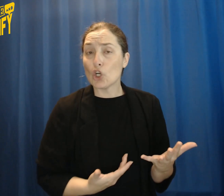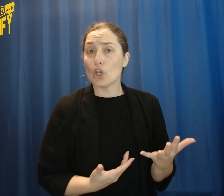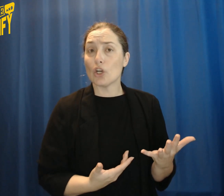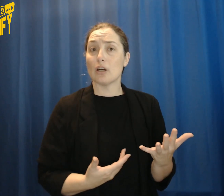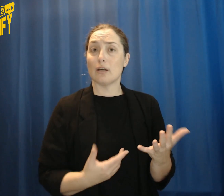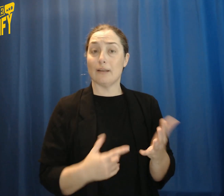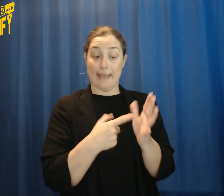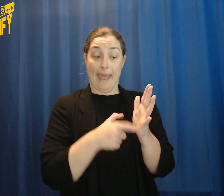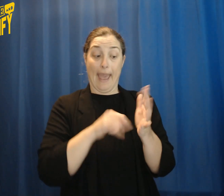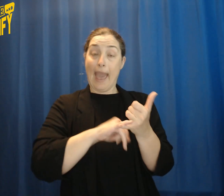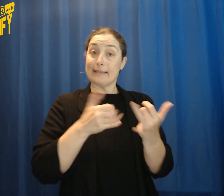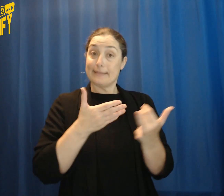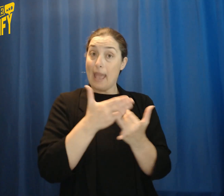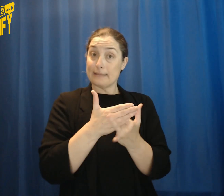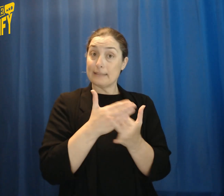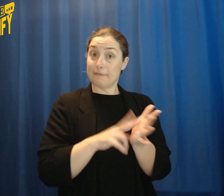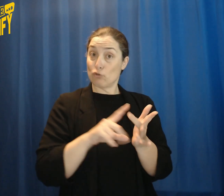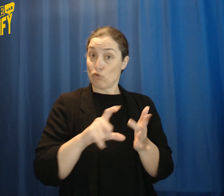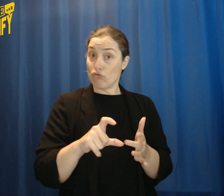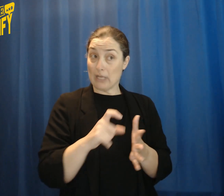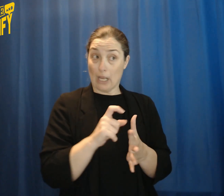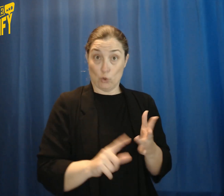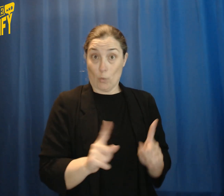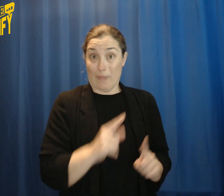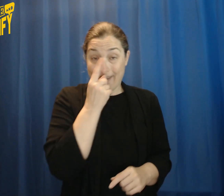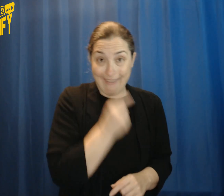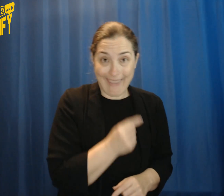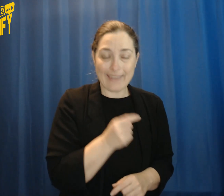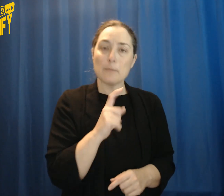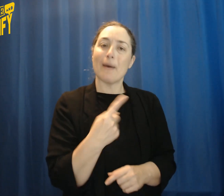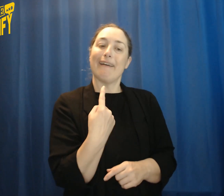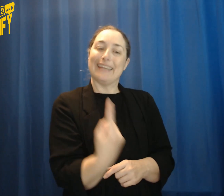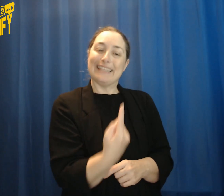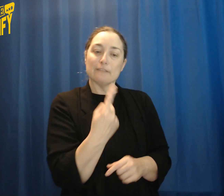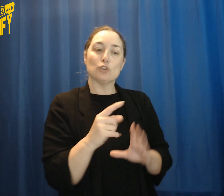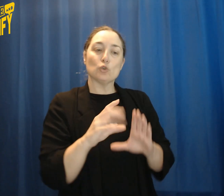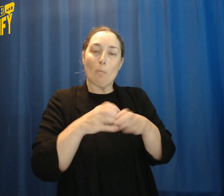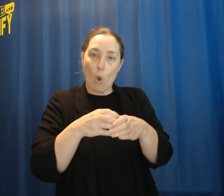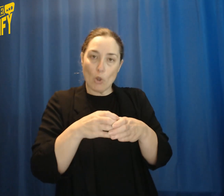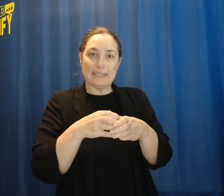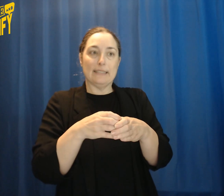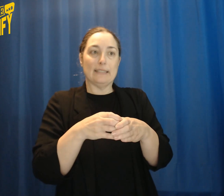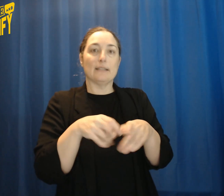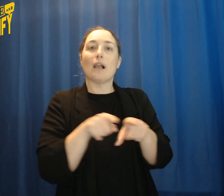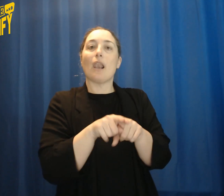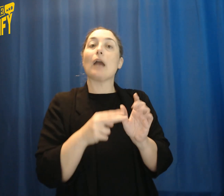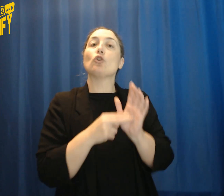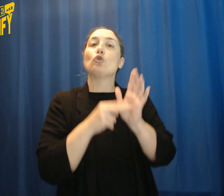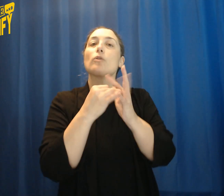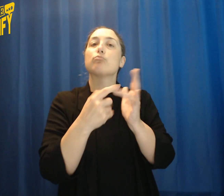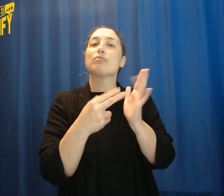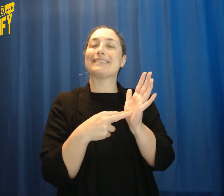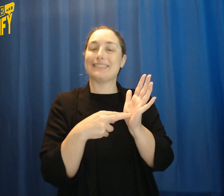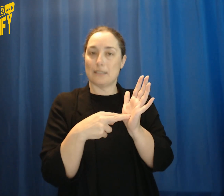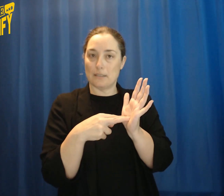they can, but like an individual body that operates like North Preston, that says,